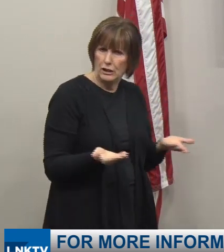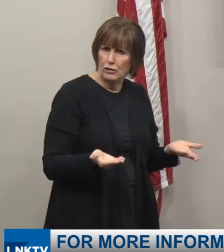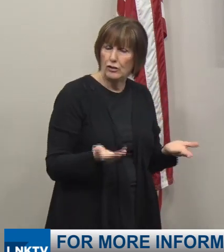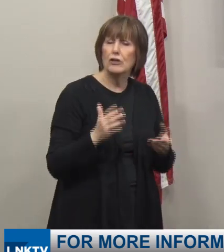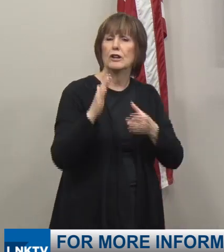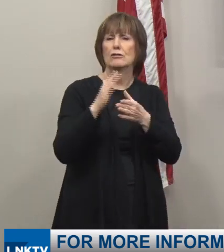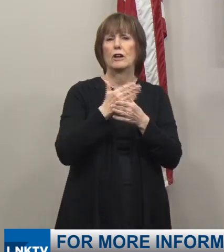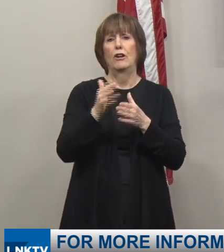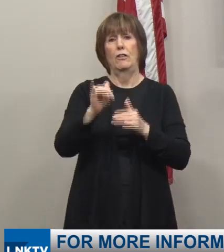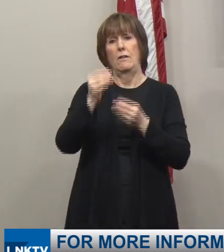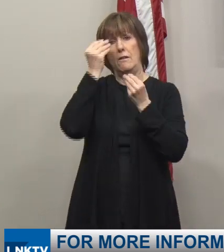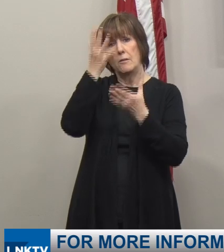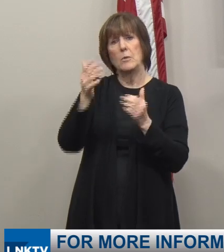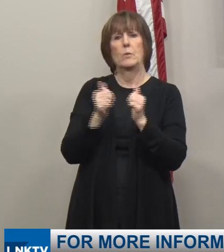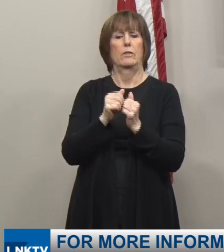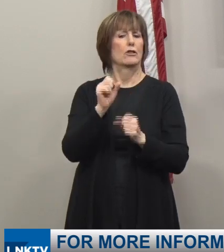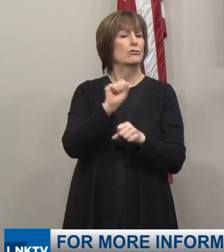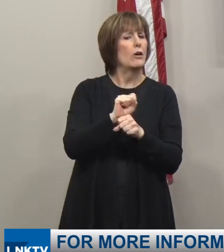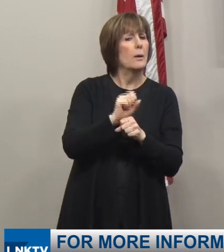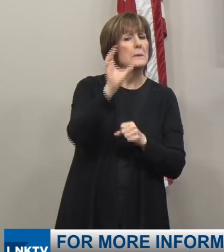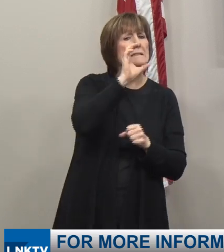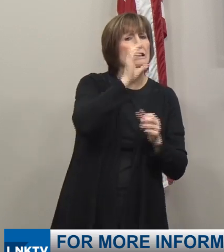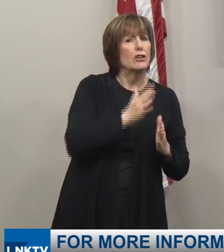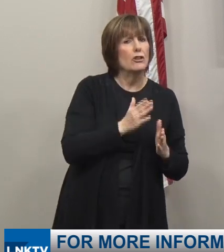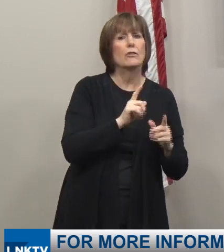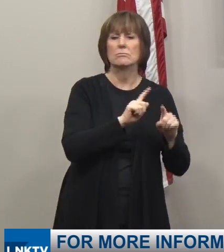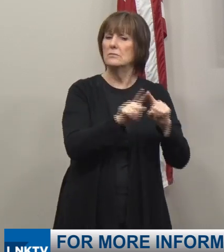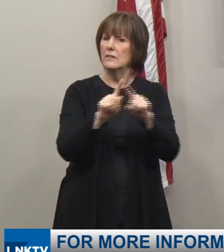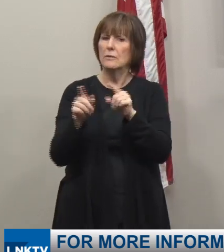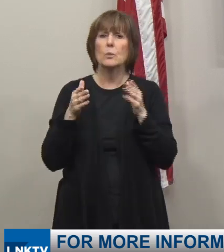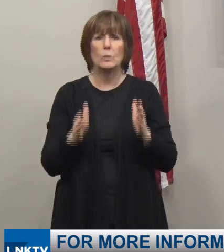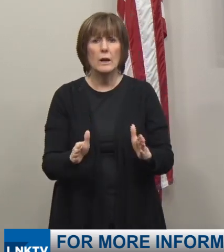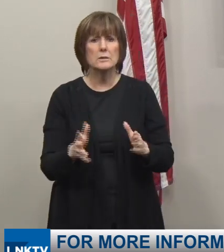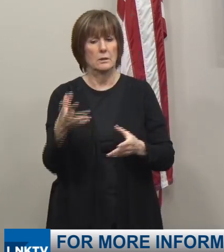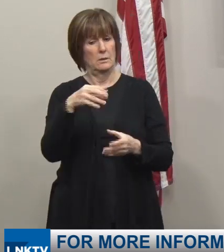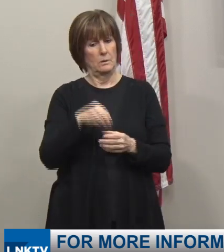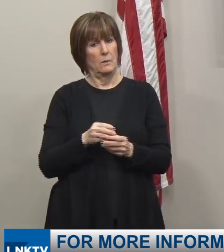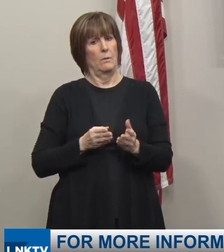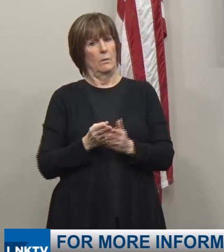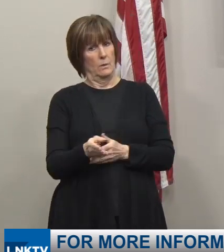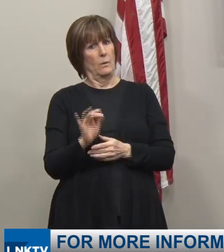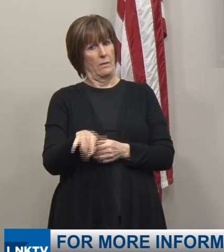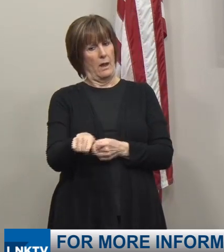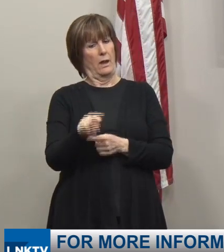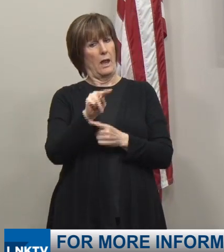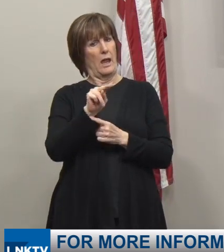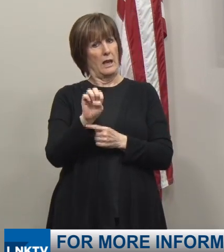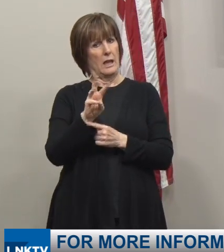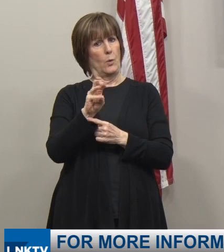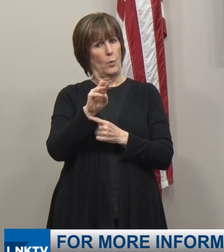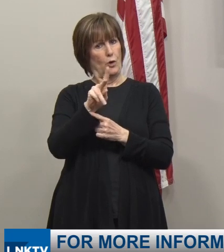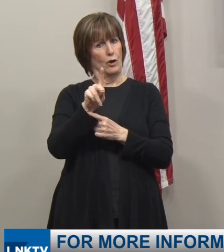been sharing this information with job seekers through a variety of means, including through the website